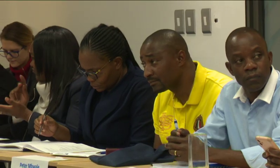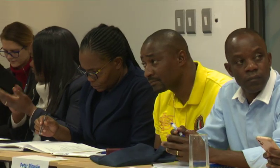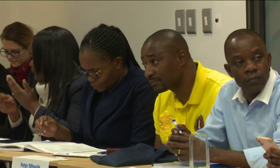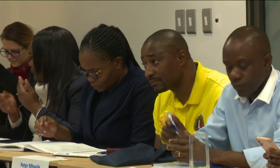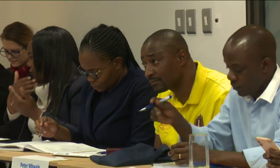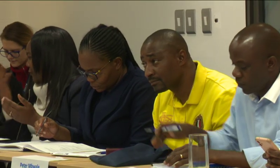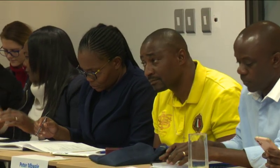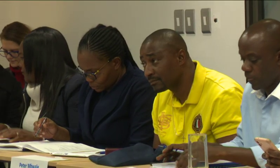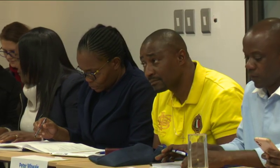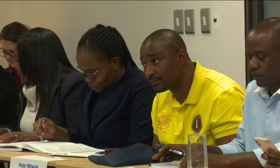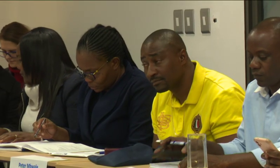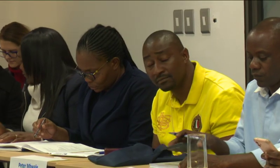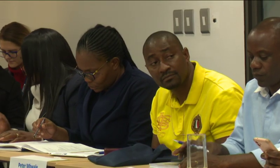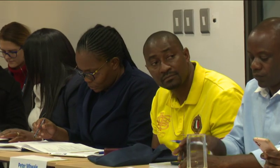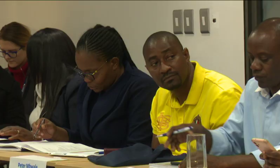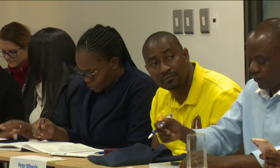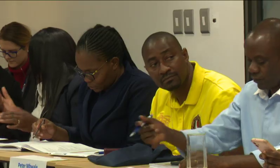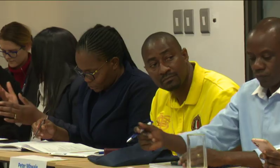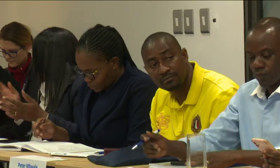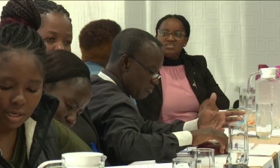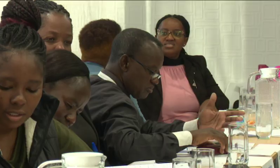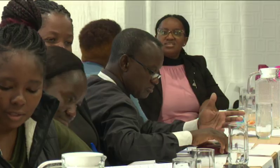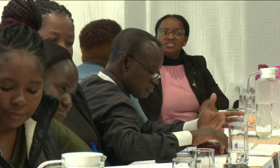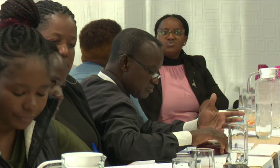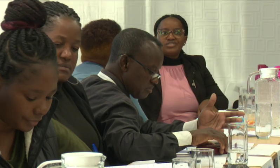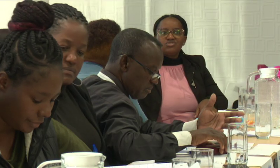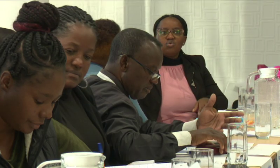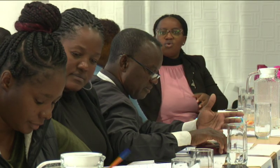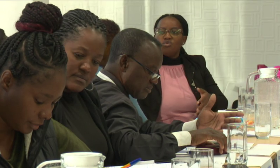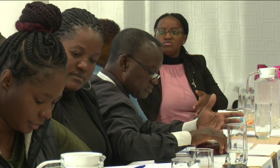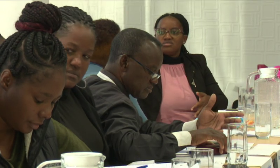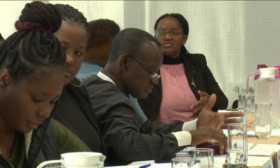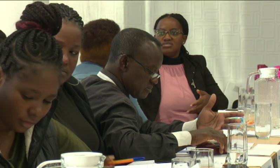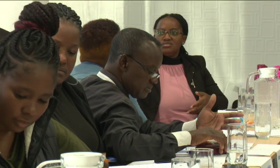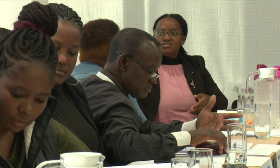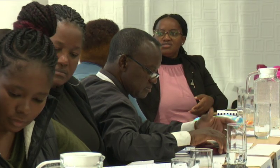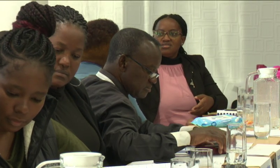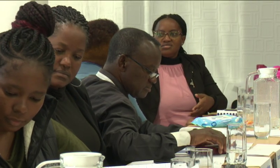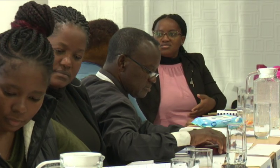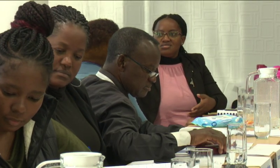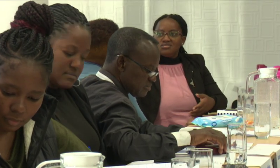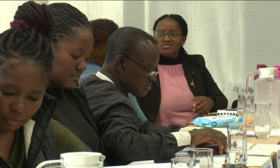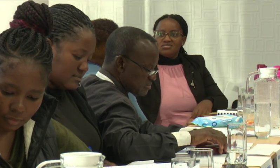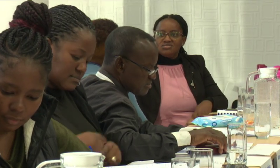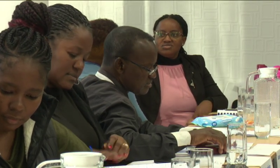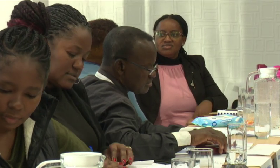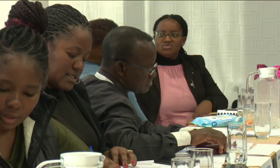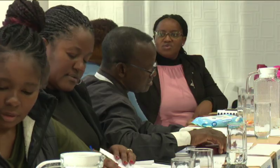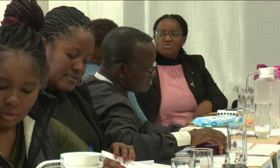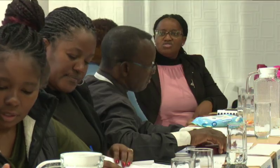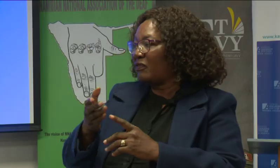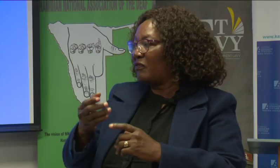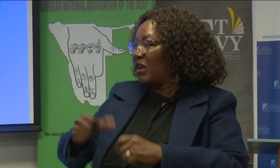She says sign language interpreters are not enough, and the few available are only concentrated